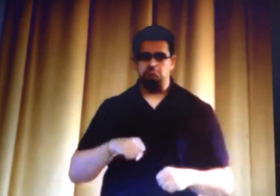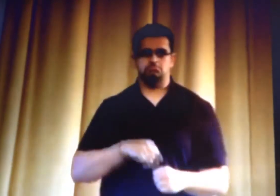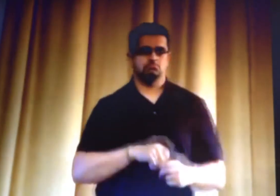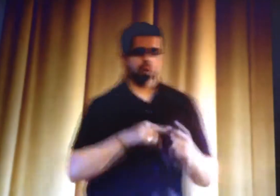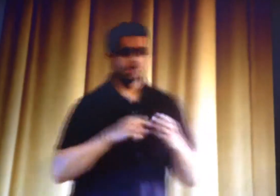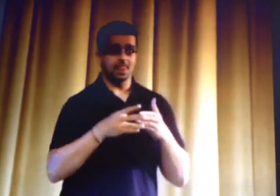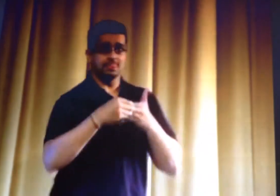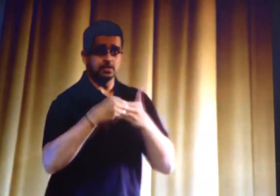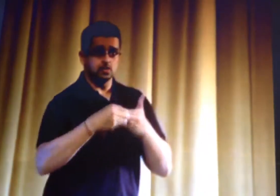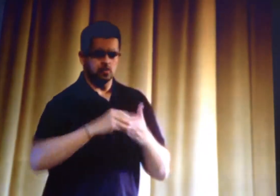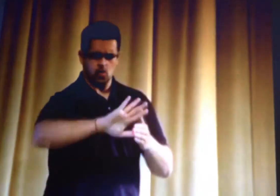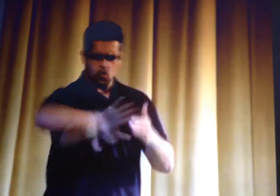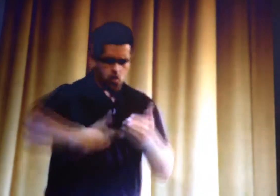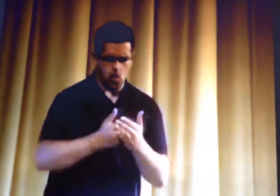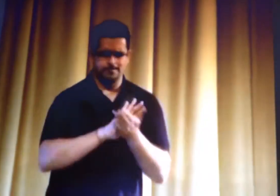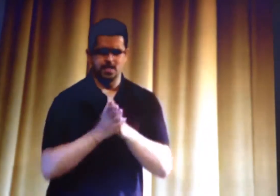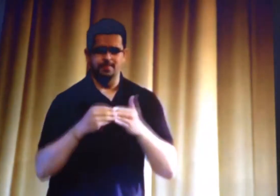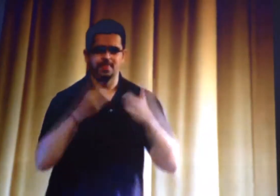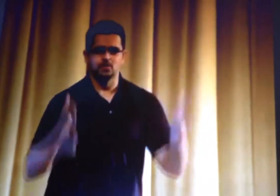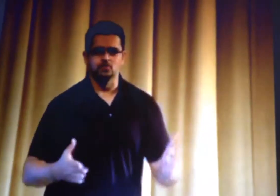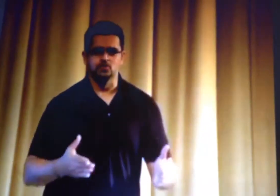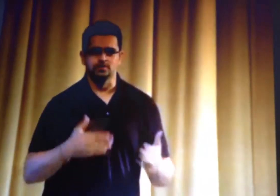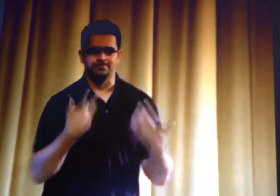All the deaf would realize that there are people who have the same experiences.